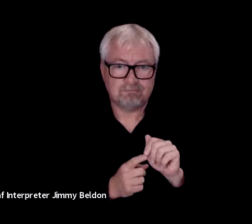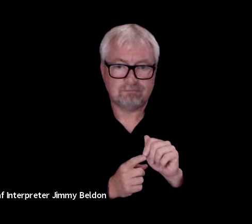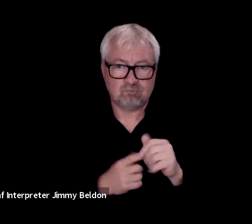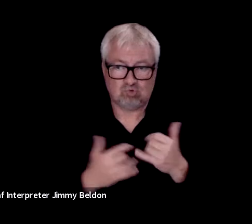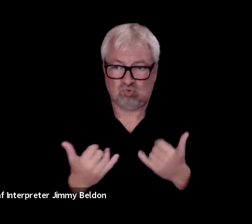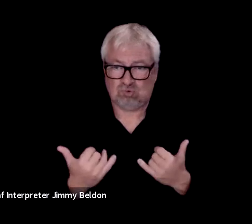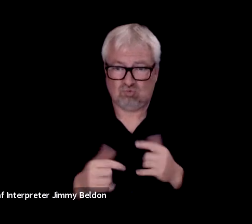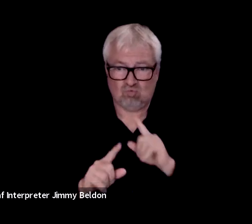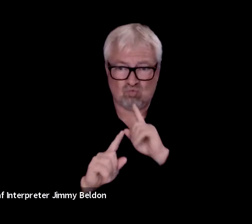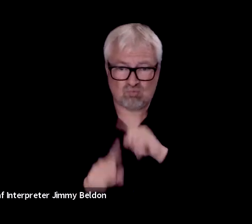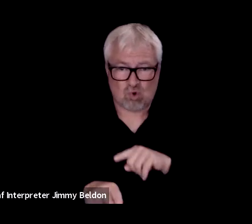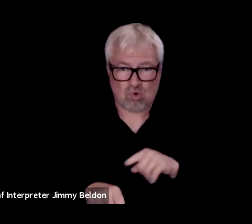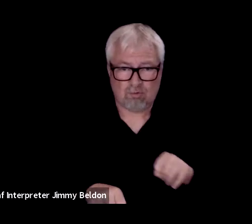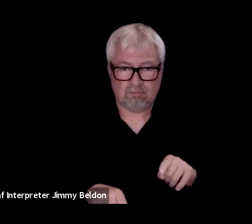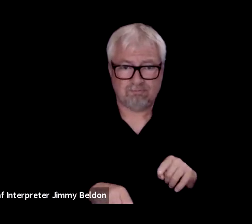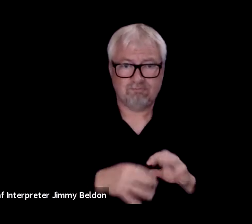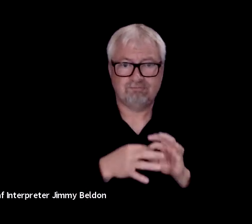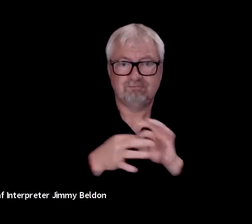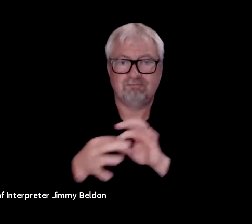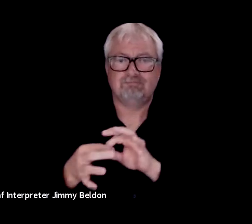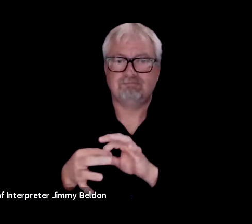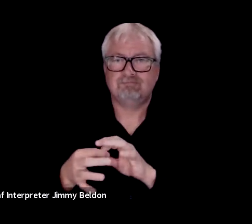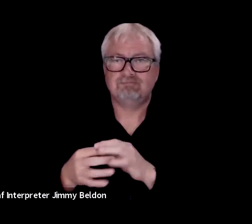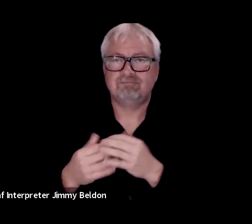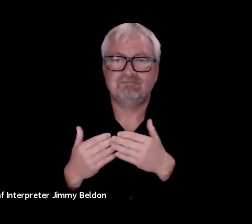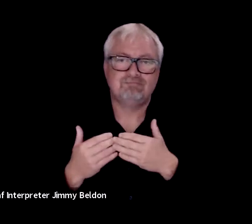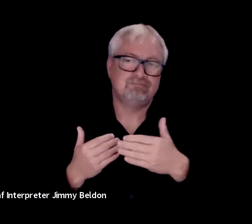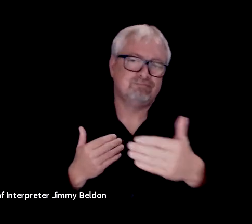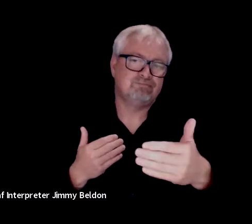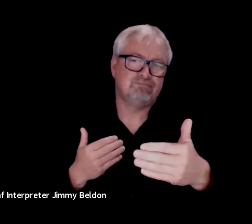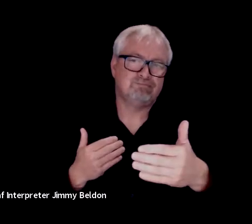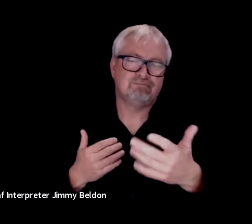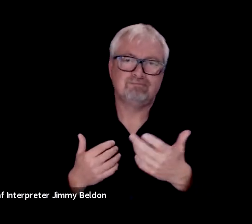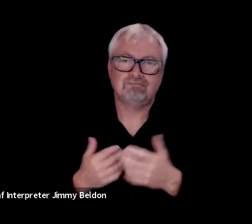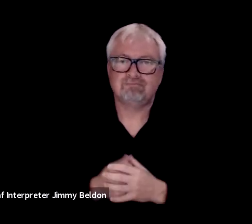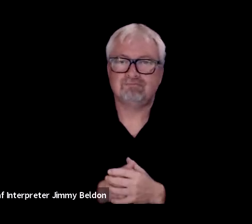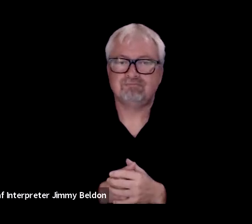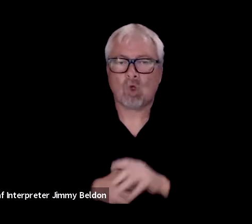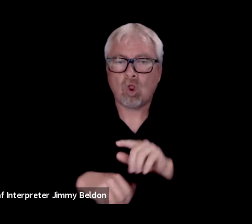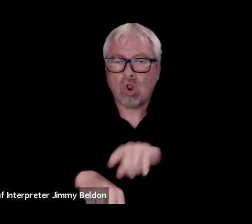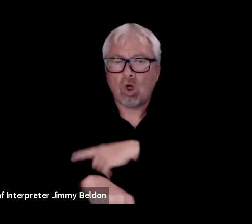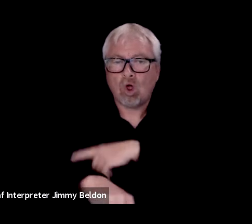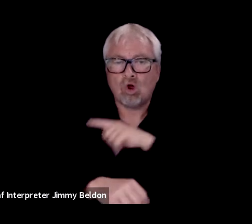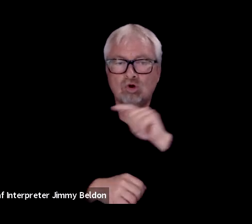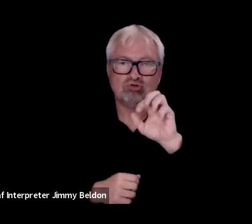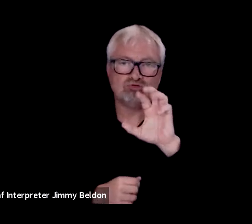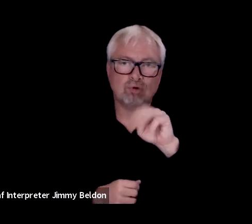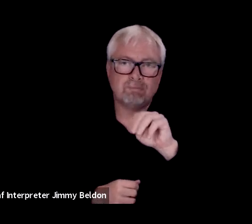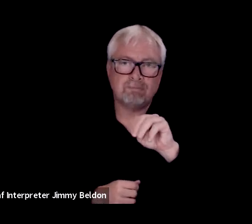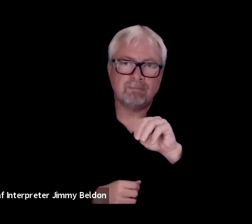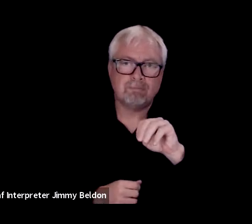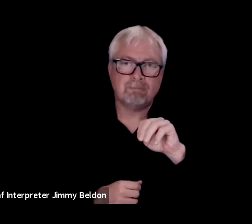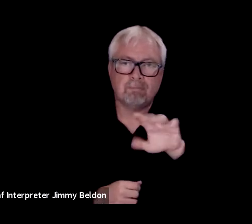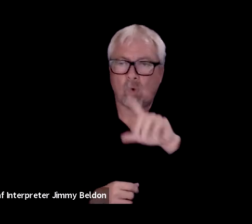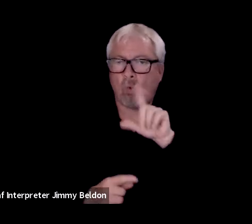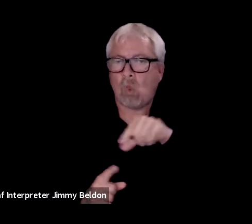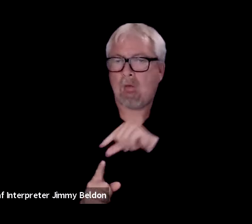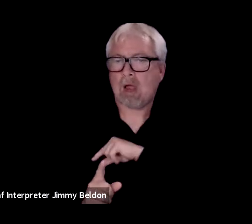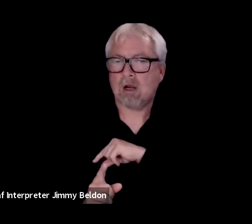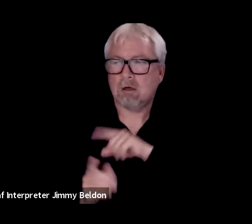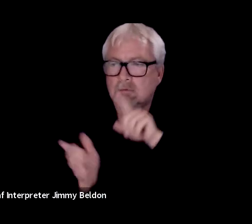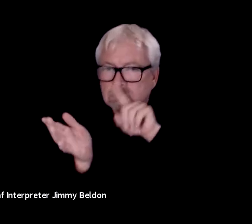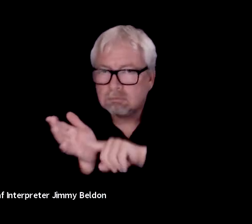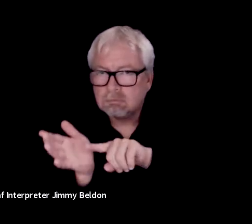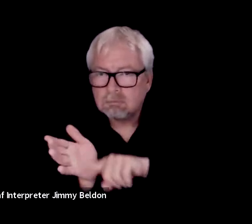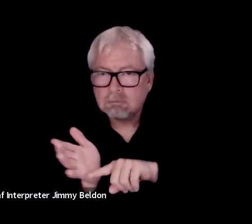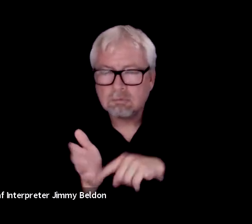process that we do as a routine part of all of our infectious disease work to make sure that we're reviewing the data for